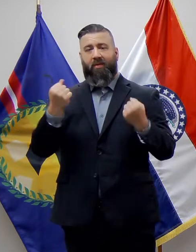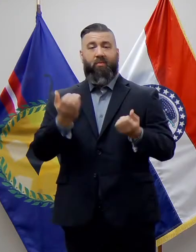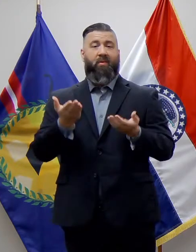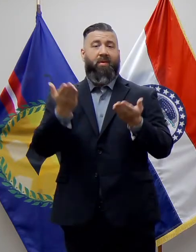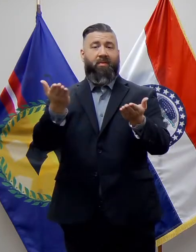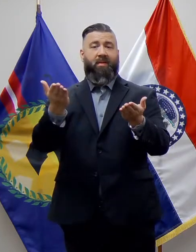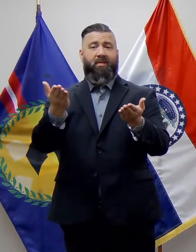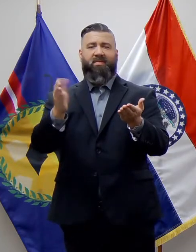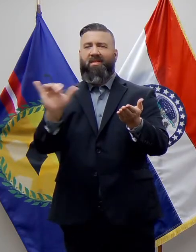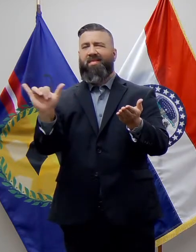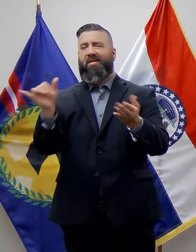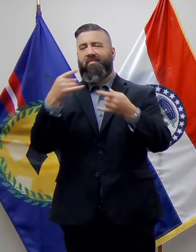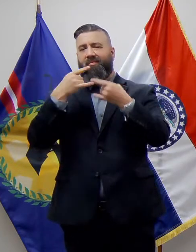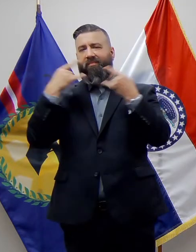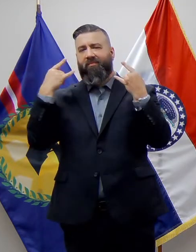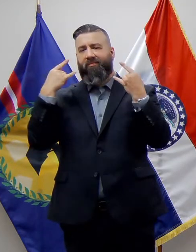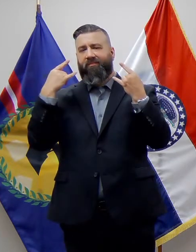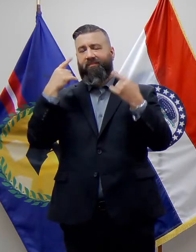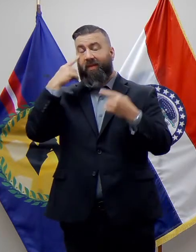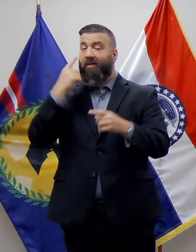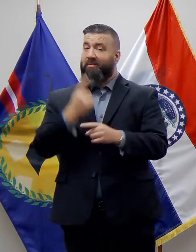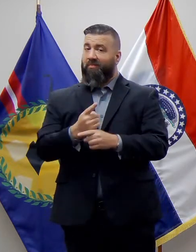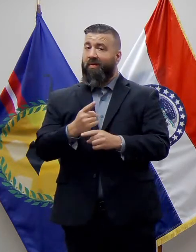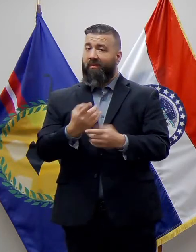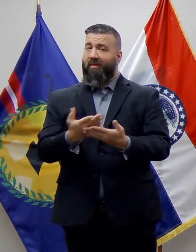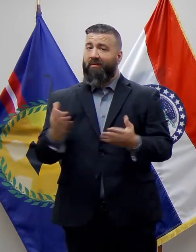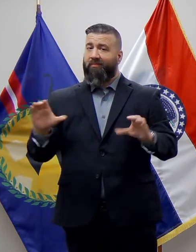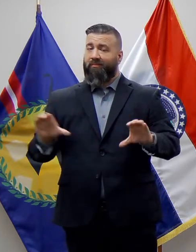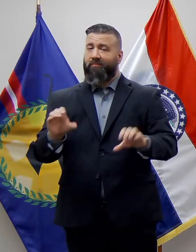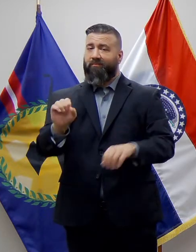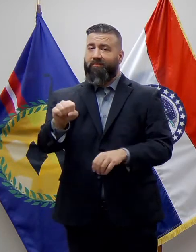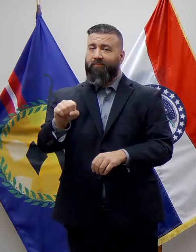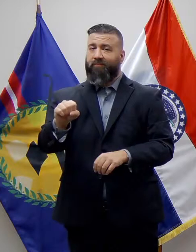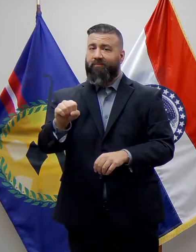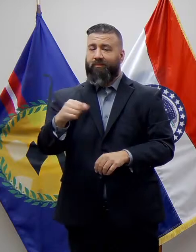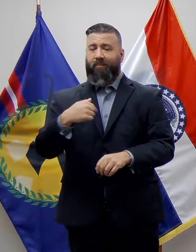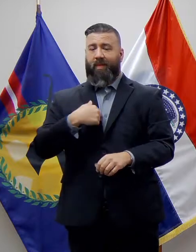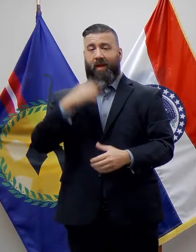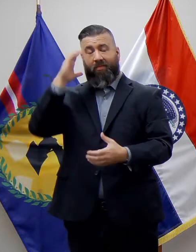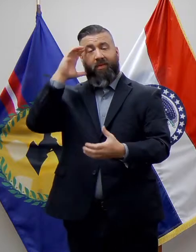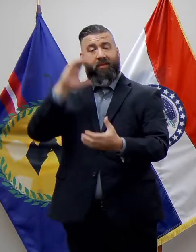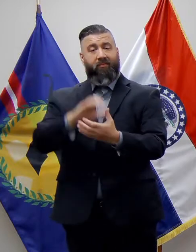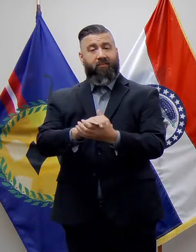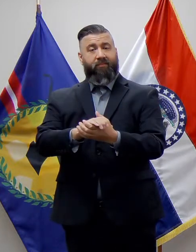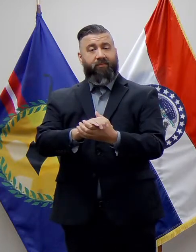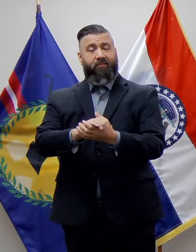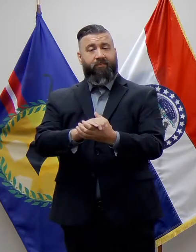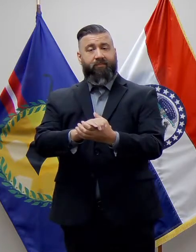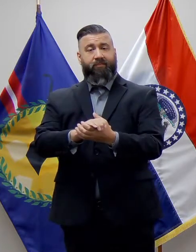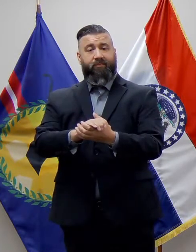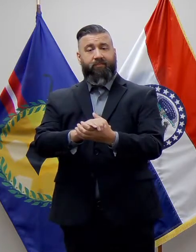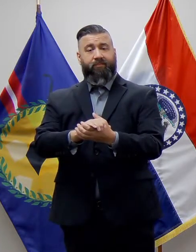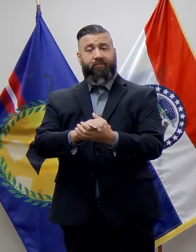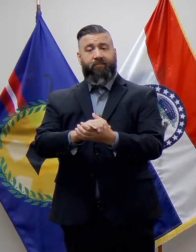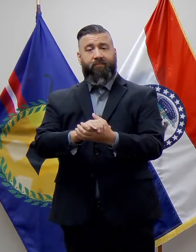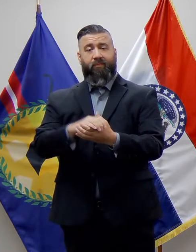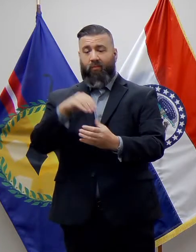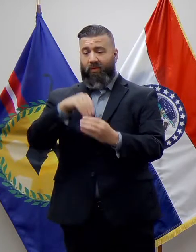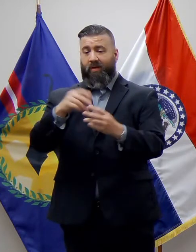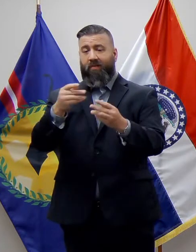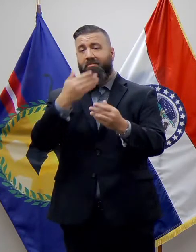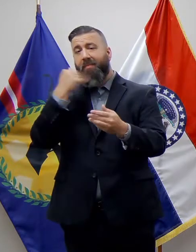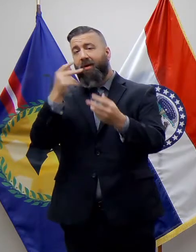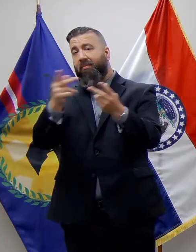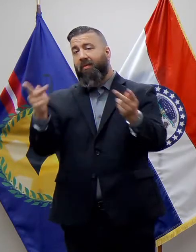orders such as masks? I believe it's the right thing to do. I believe that we're in a better place when we follow